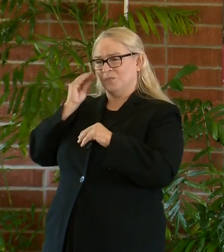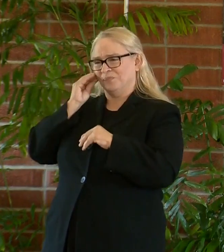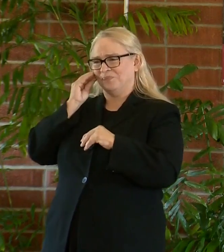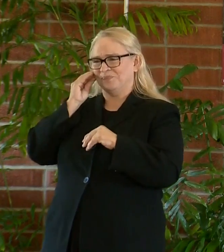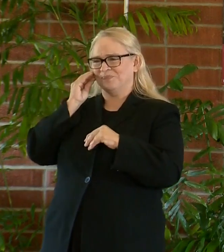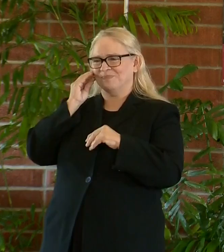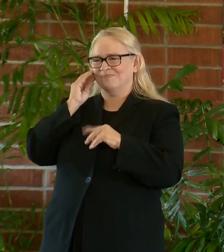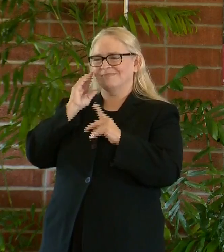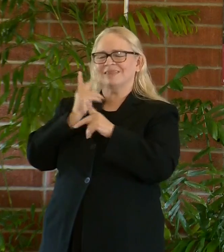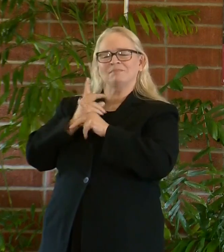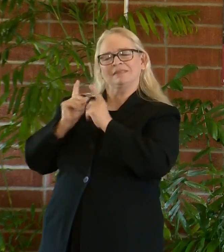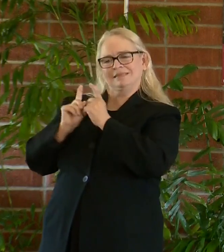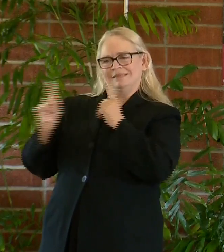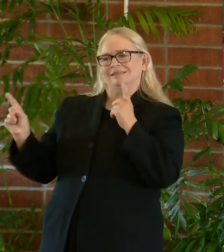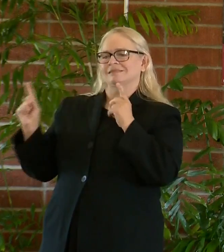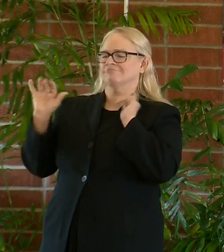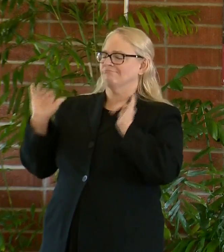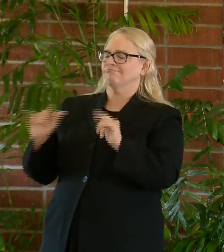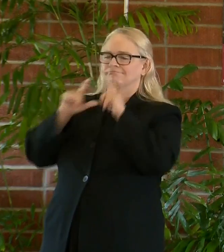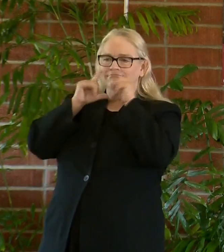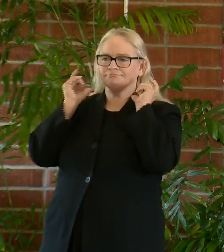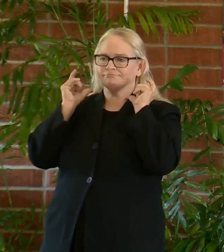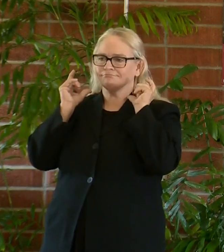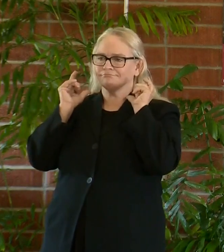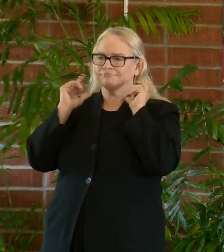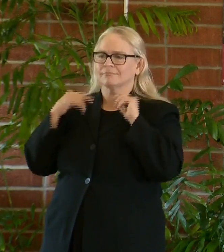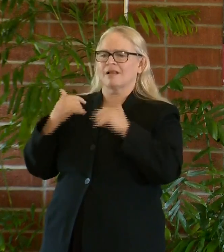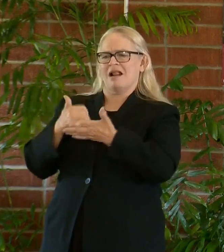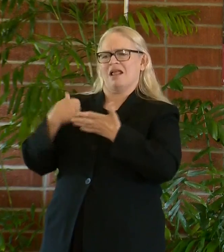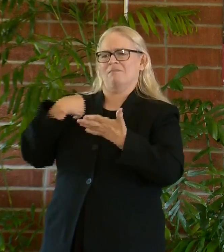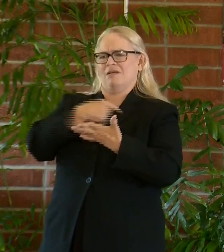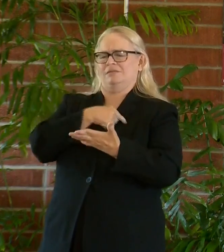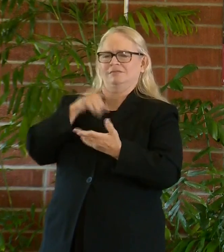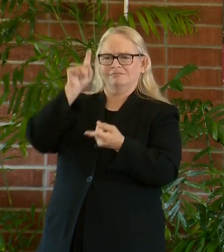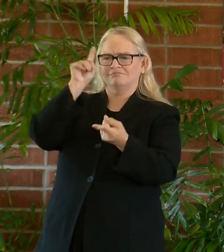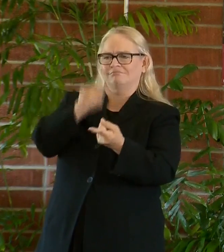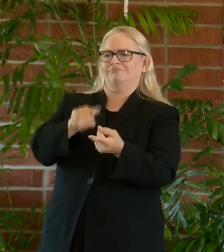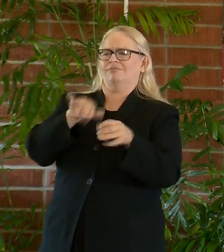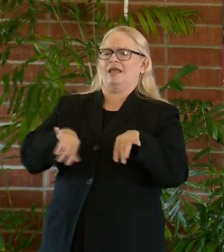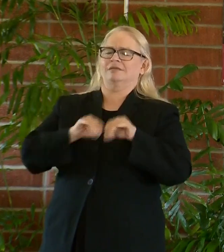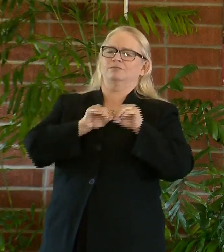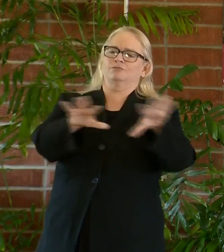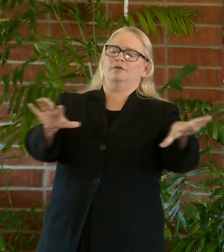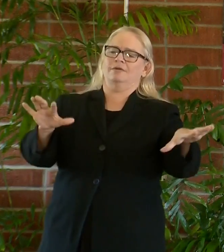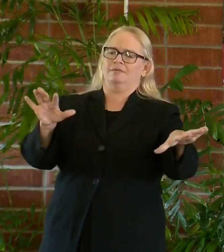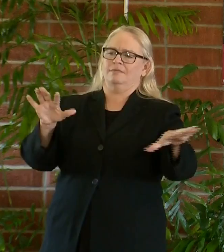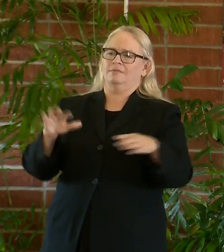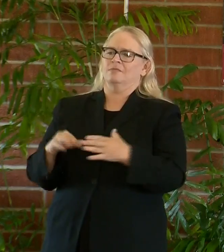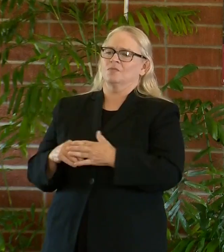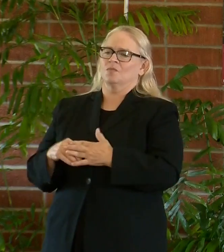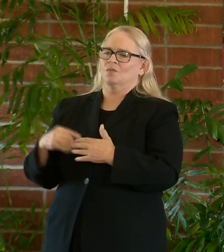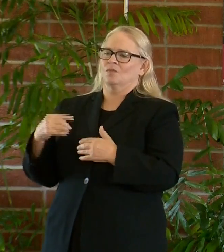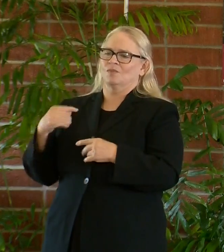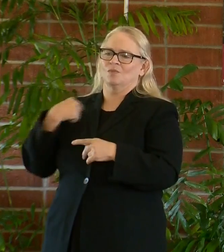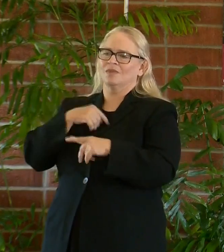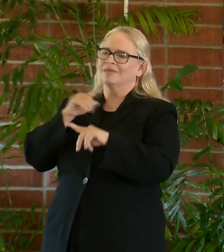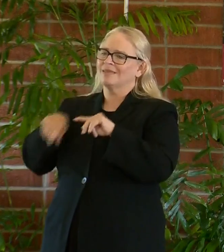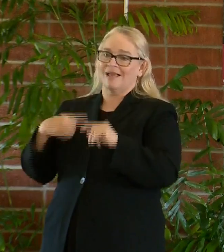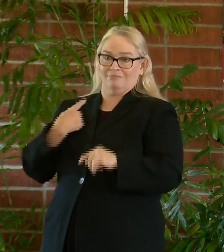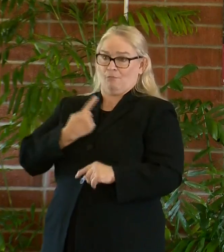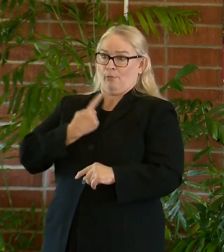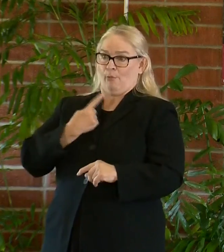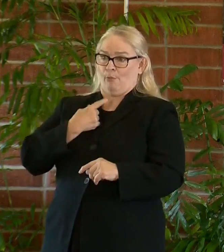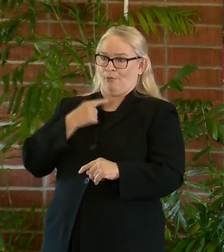quickly mitigate the spread and transmission of this disease. We'll get there together, and we'll get out on the other side